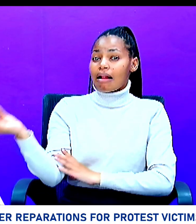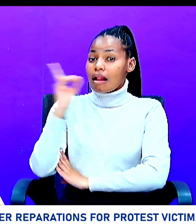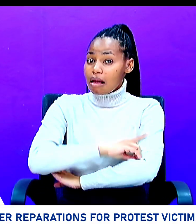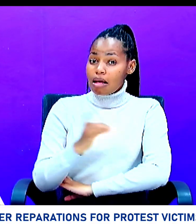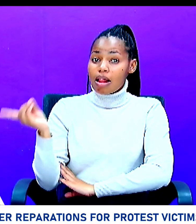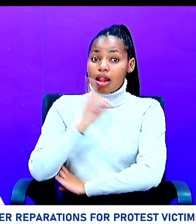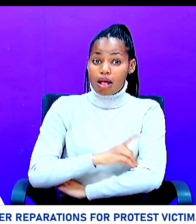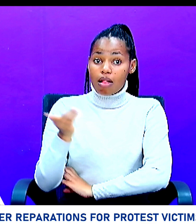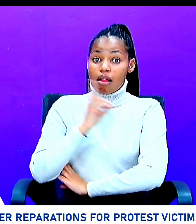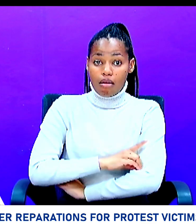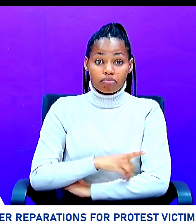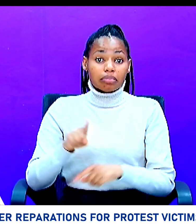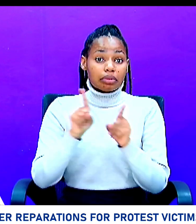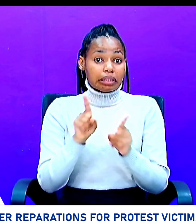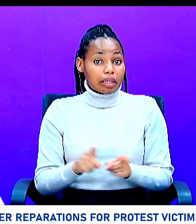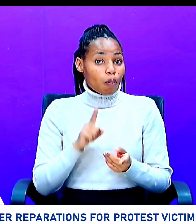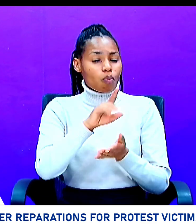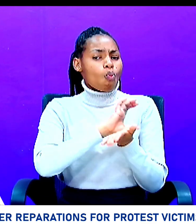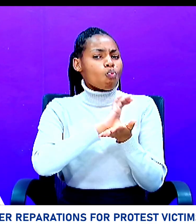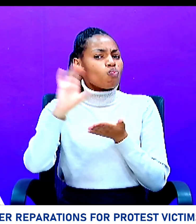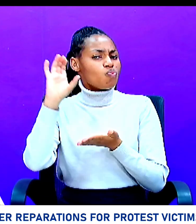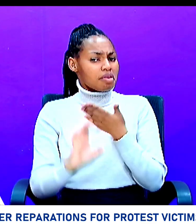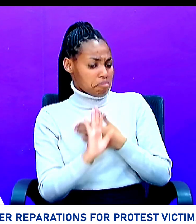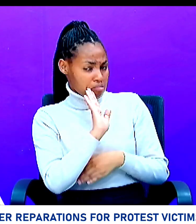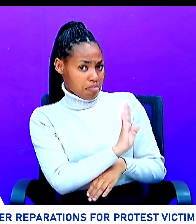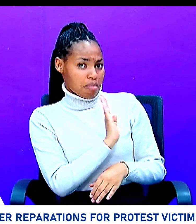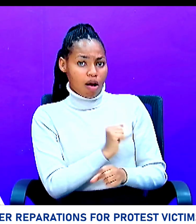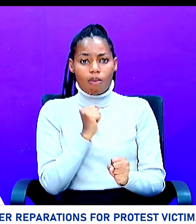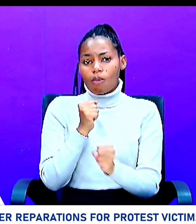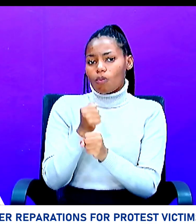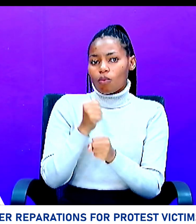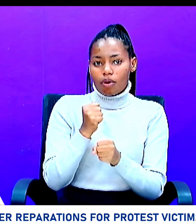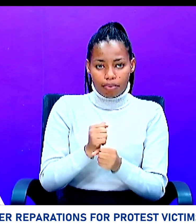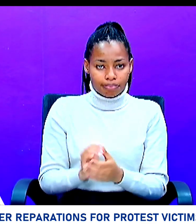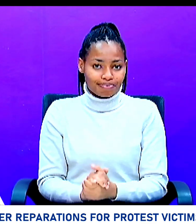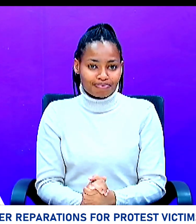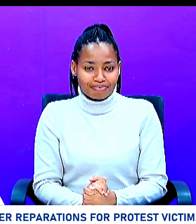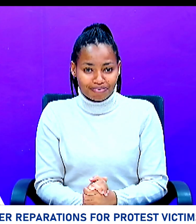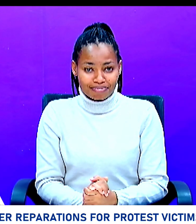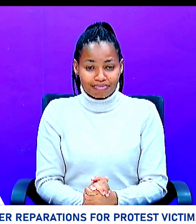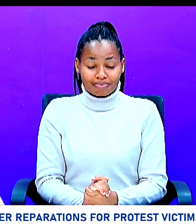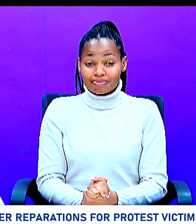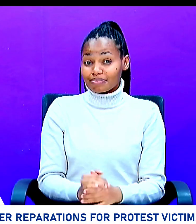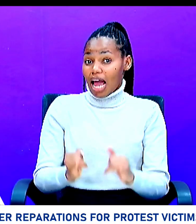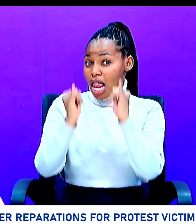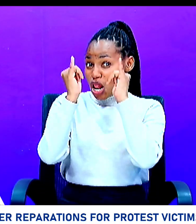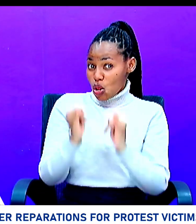reparations should go beyond financial settlements and urged the extension of the 120-day debt